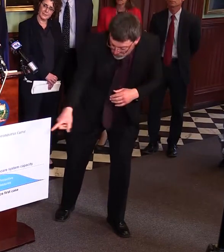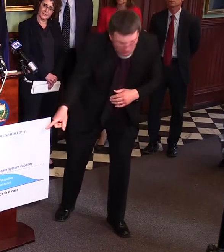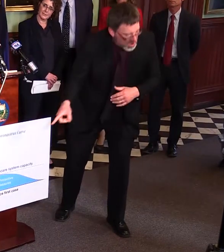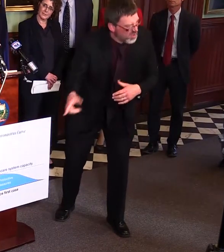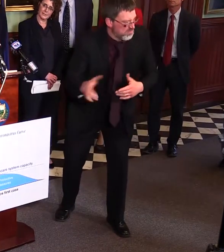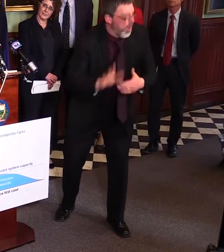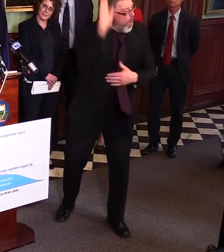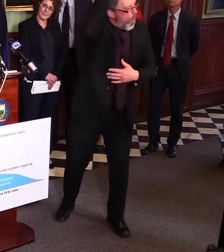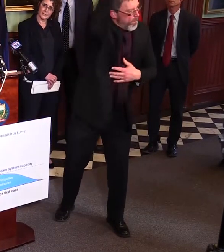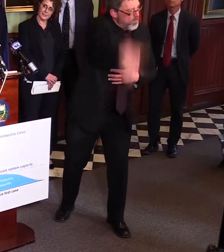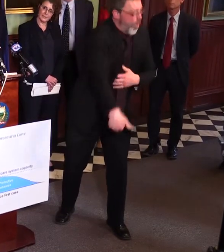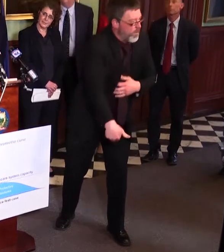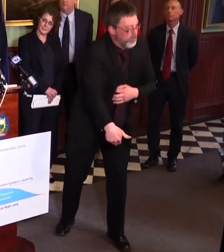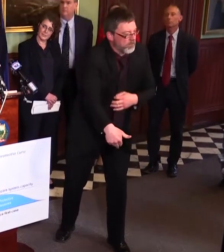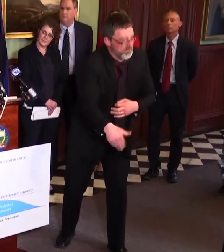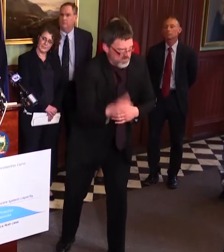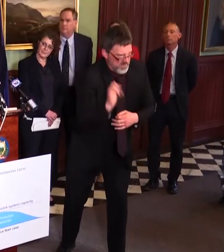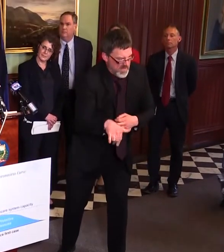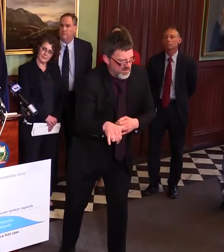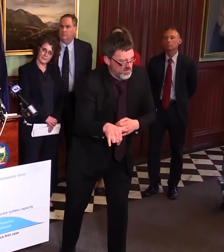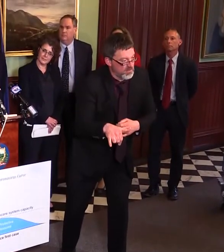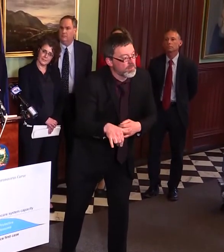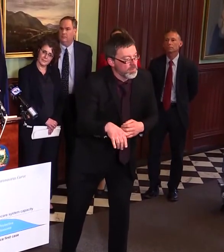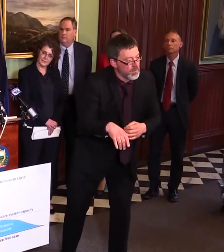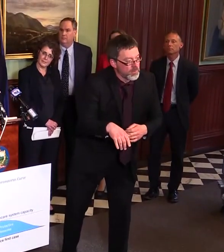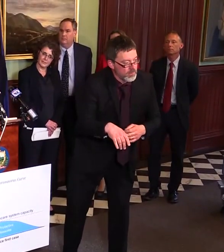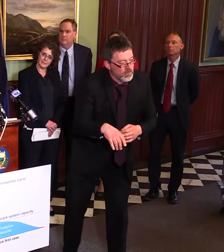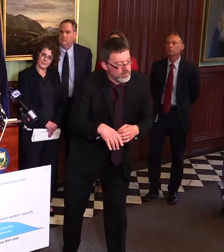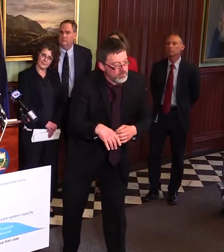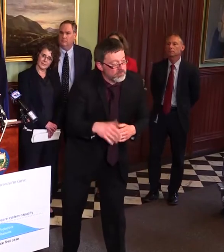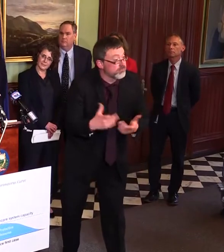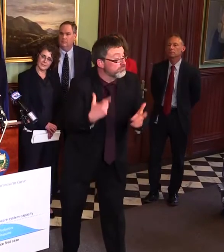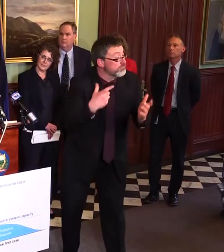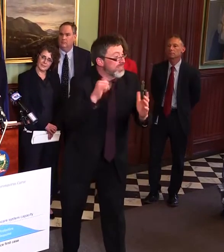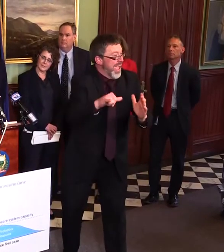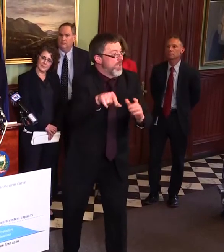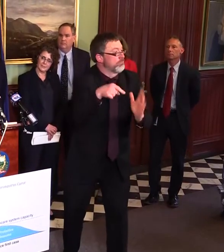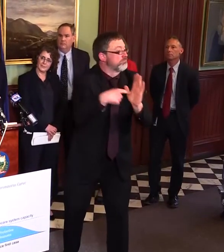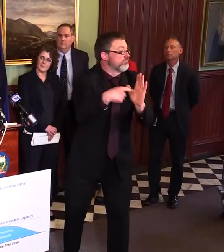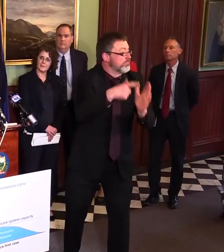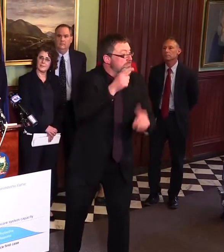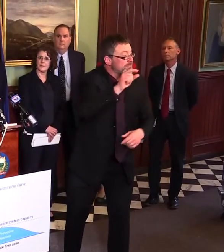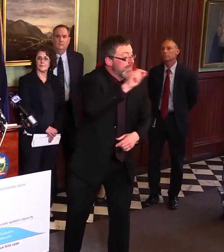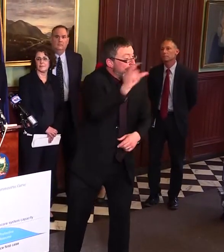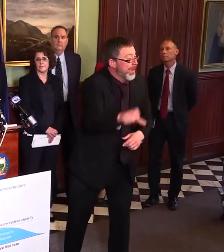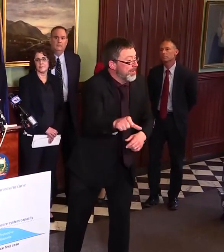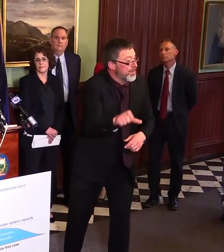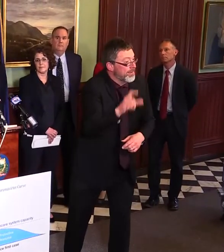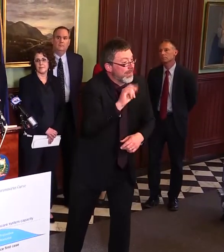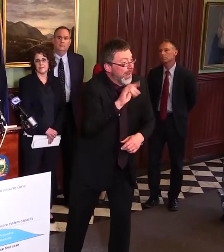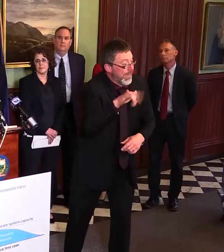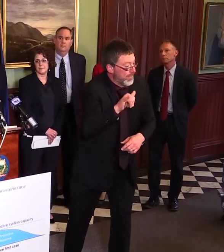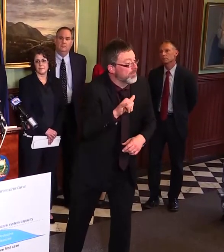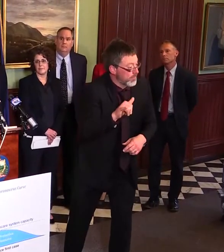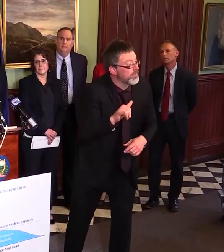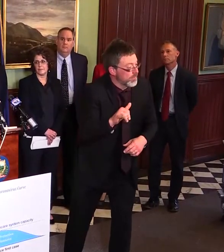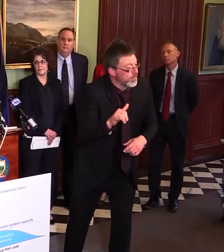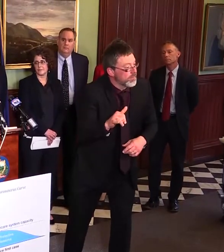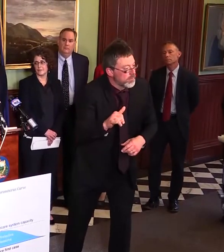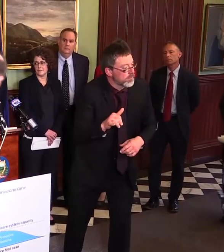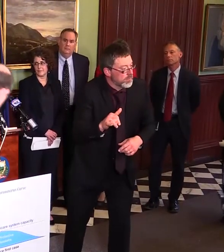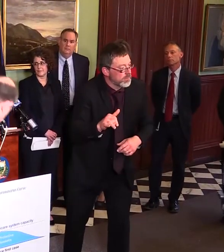our colleagues in Italy as an example, and they actually want me to use them as an example because they want the world to learn from